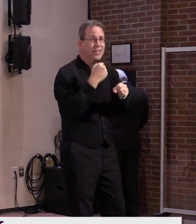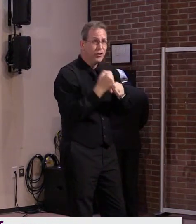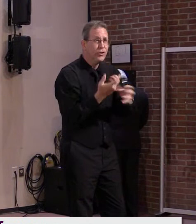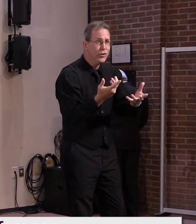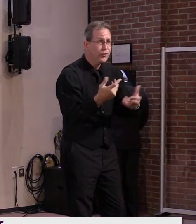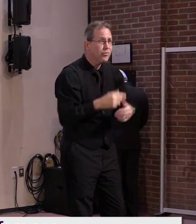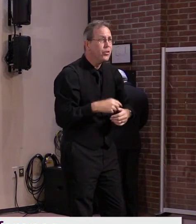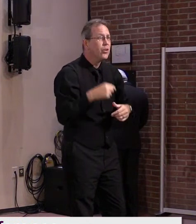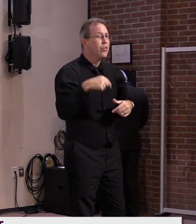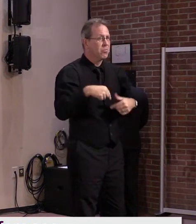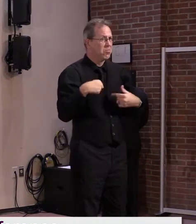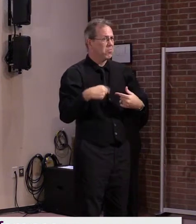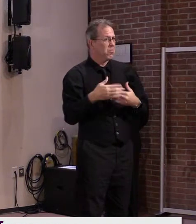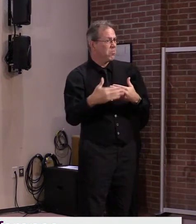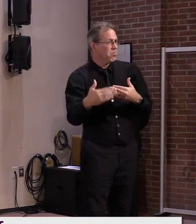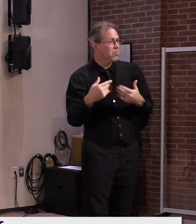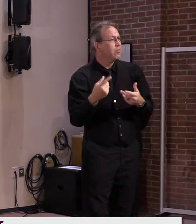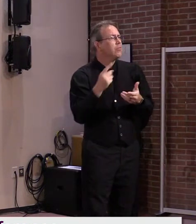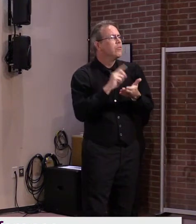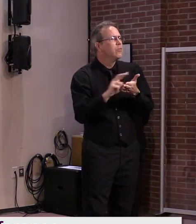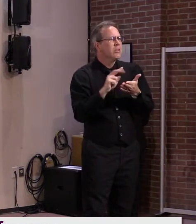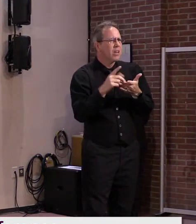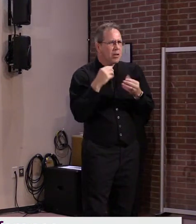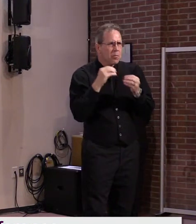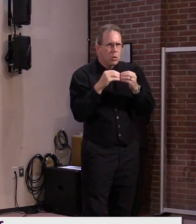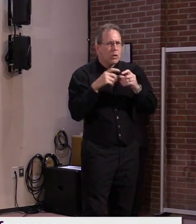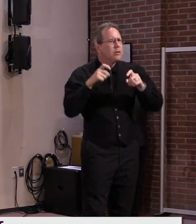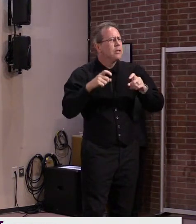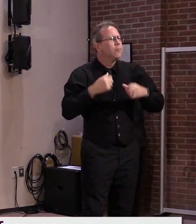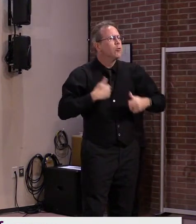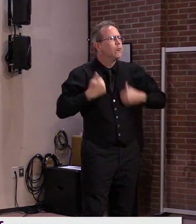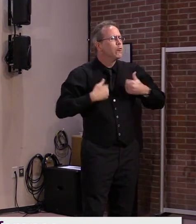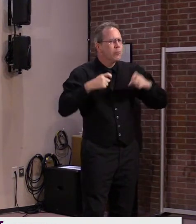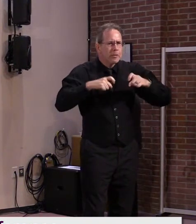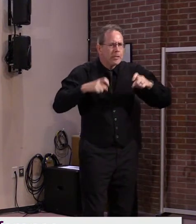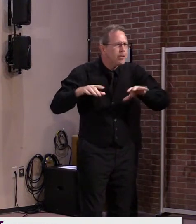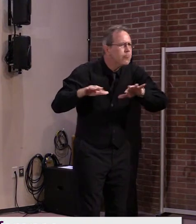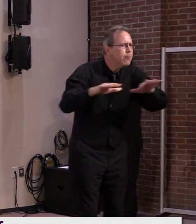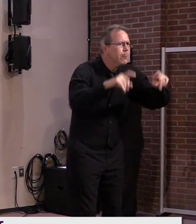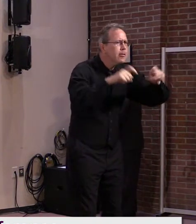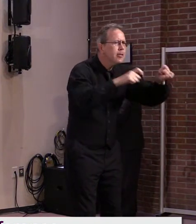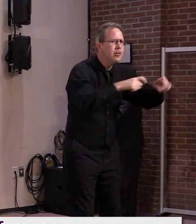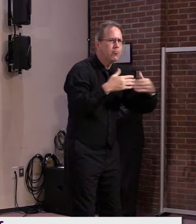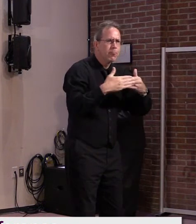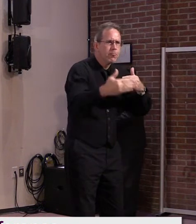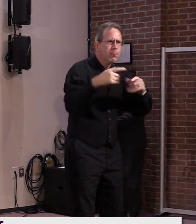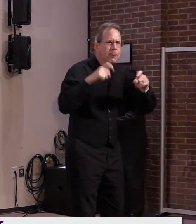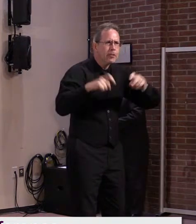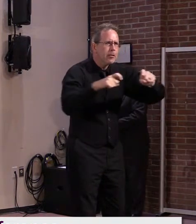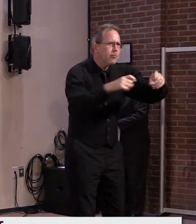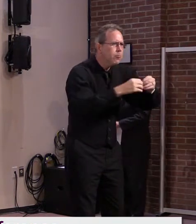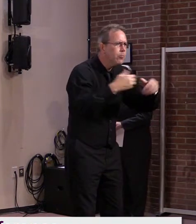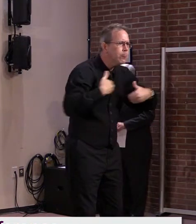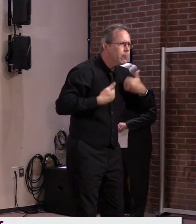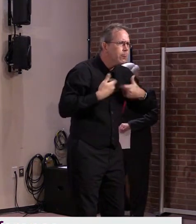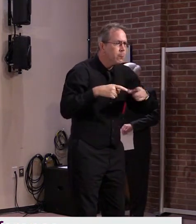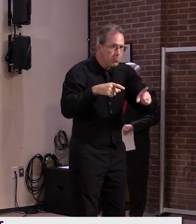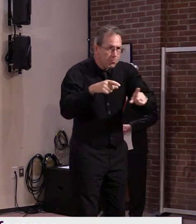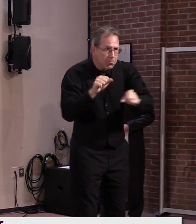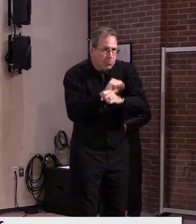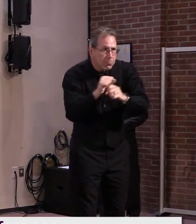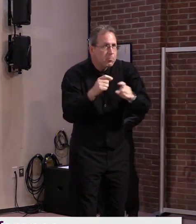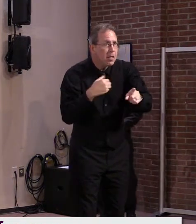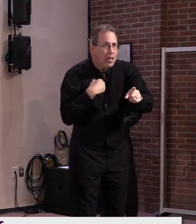to the classroom as soon as possible. Each of these testing programs is designed and work in concert with the others to keep our